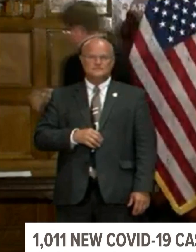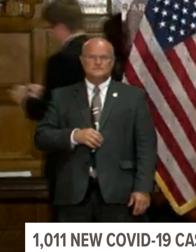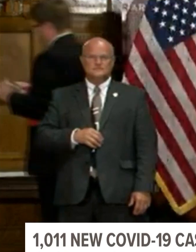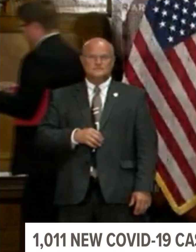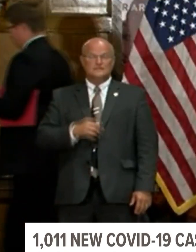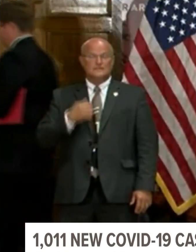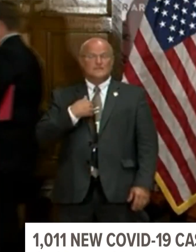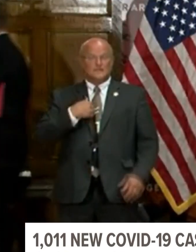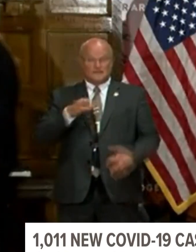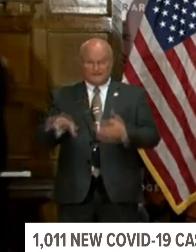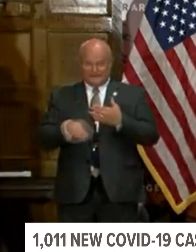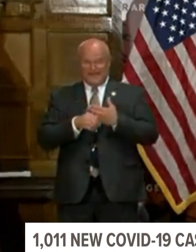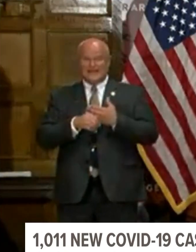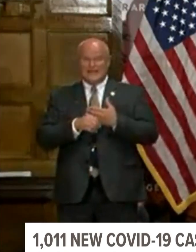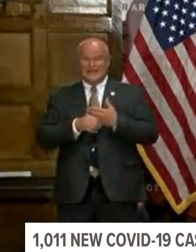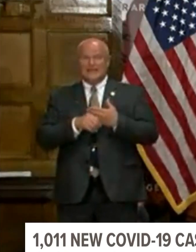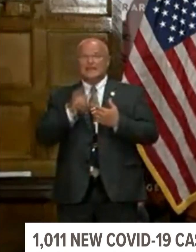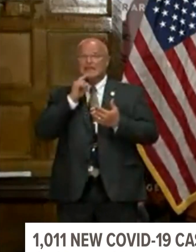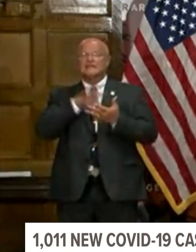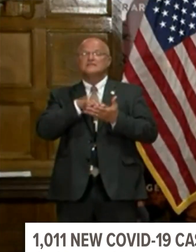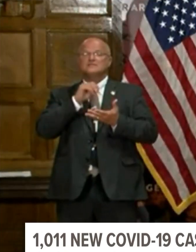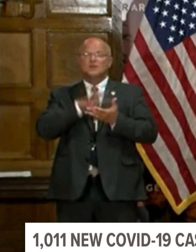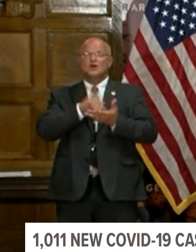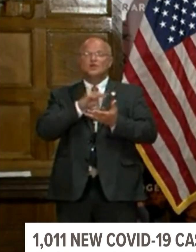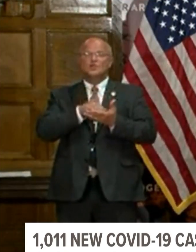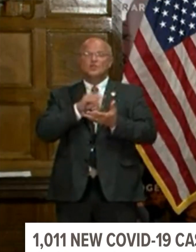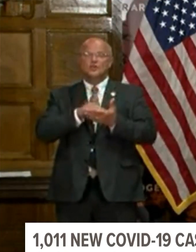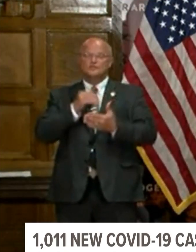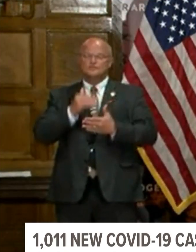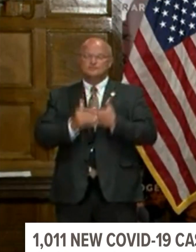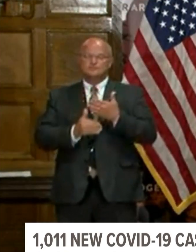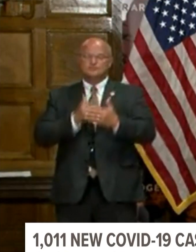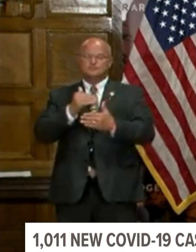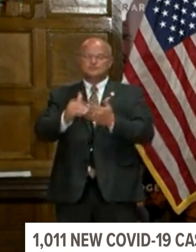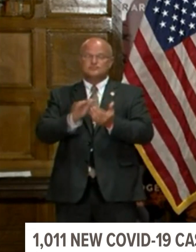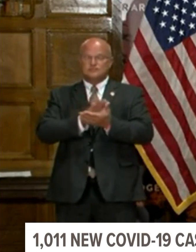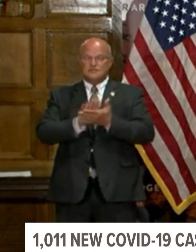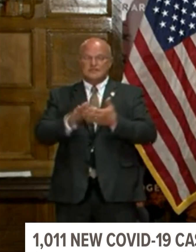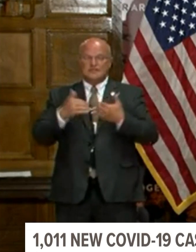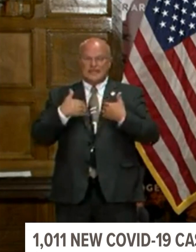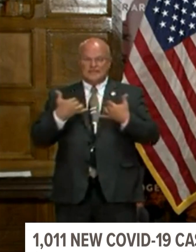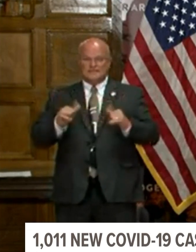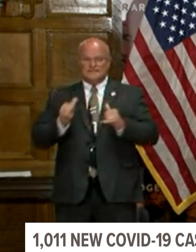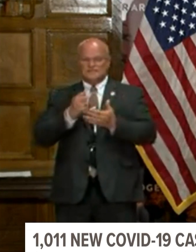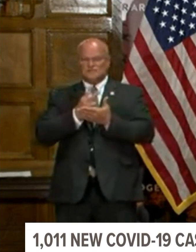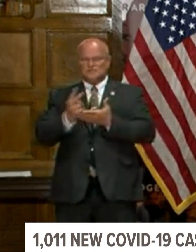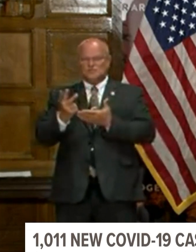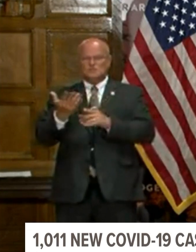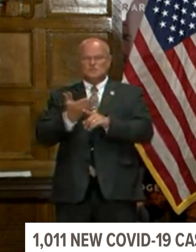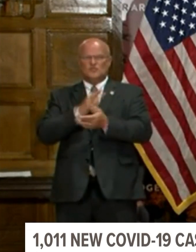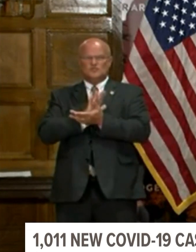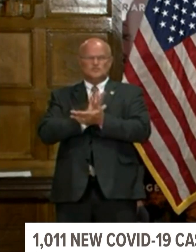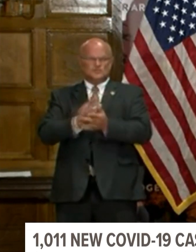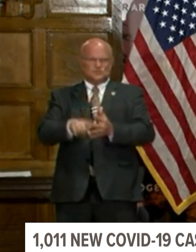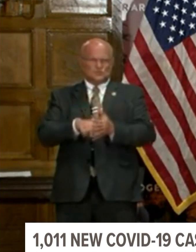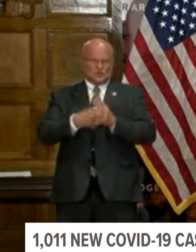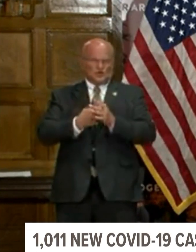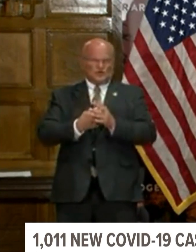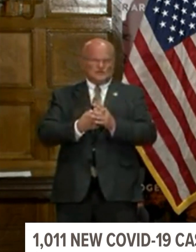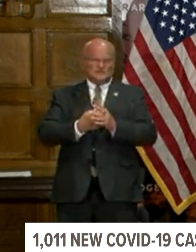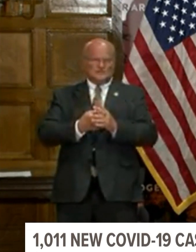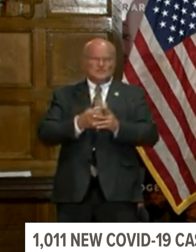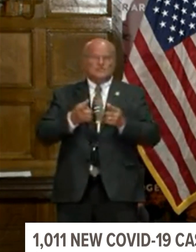And I will add that it is a learning curve, and it's nice to have still a couple weeks before school starts